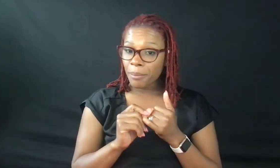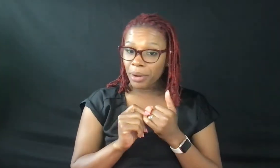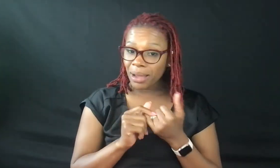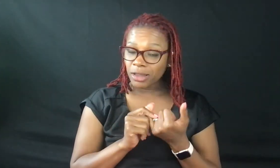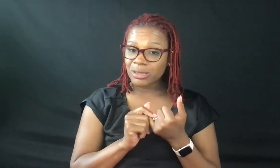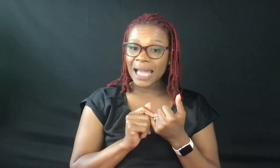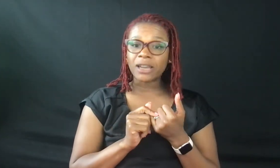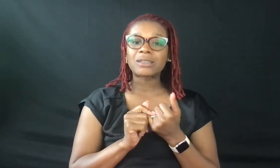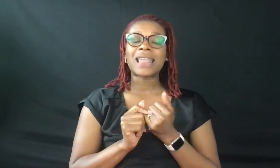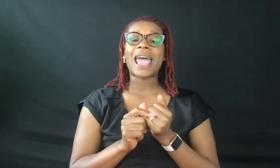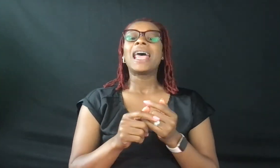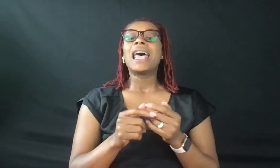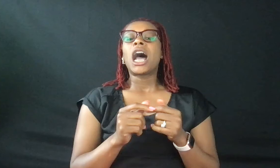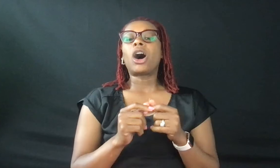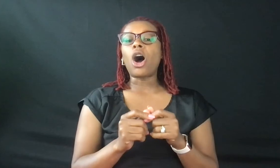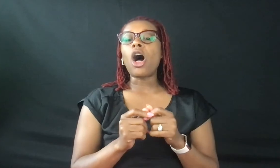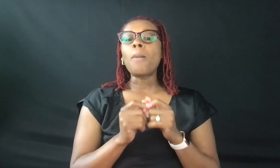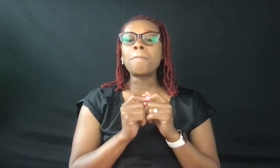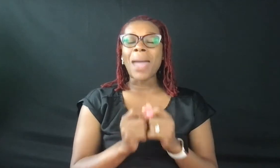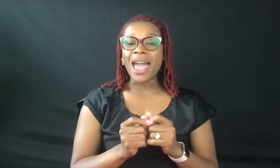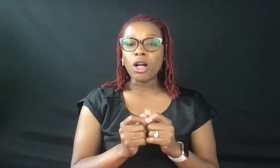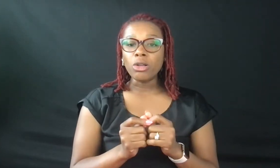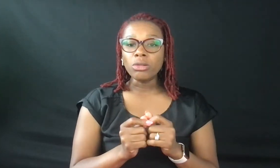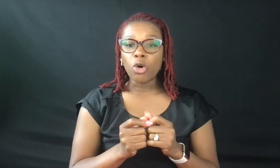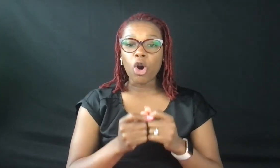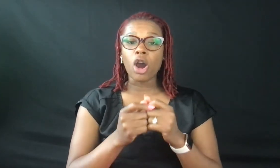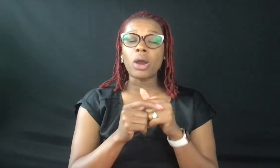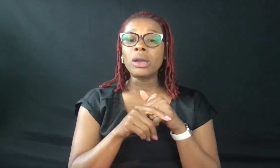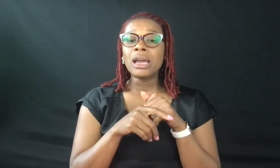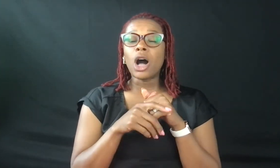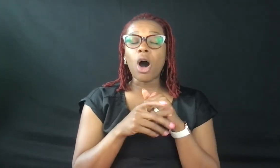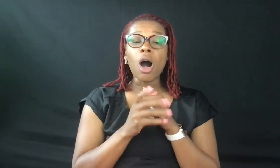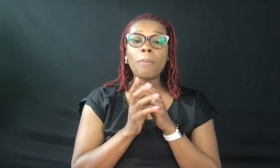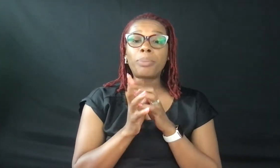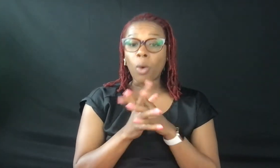my little signers, that all male or all